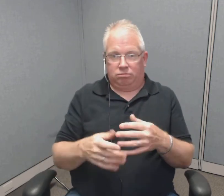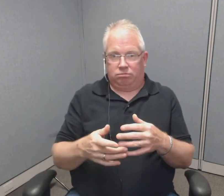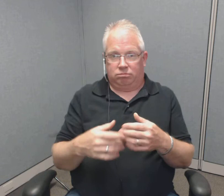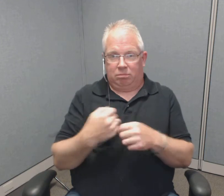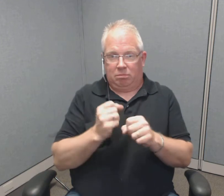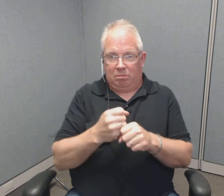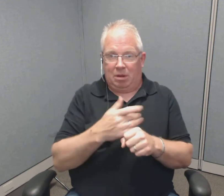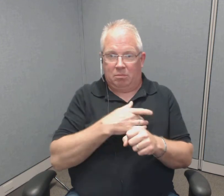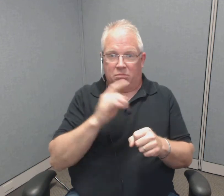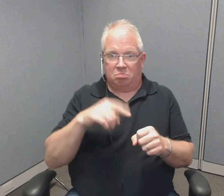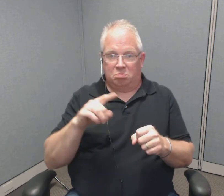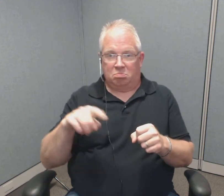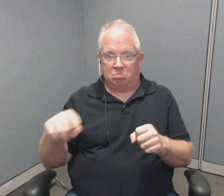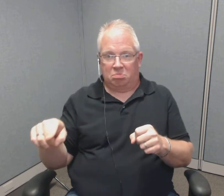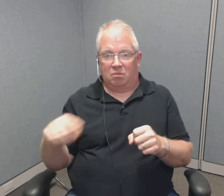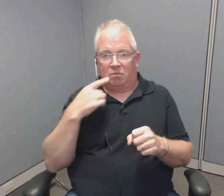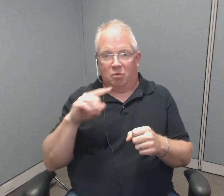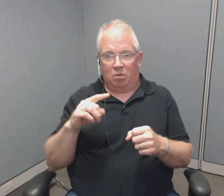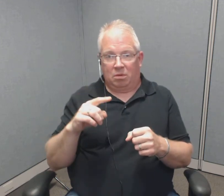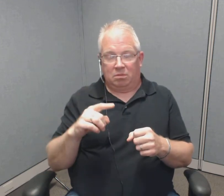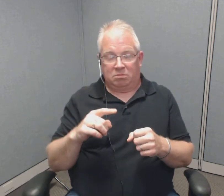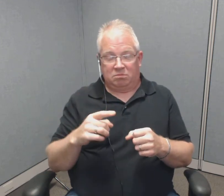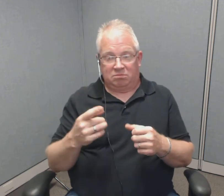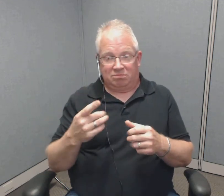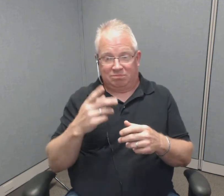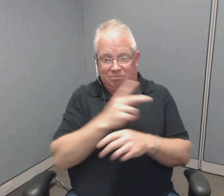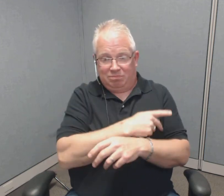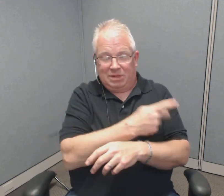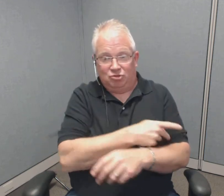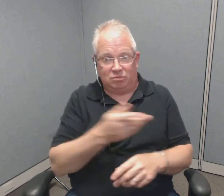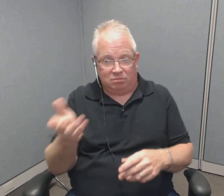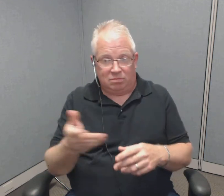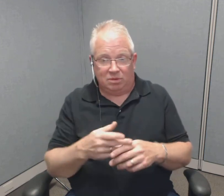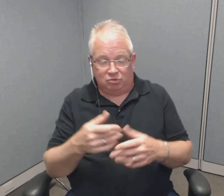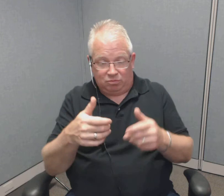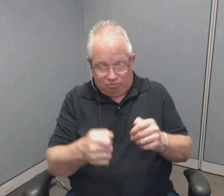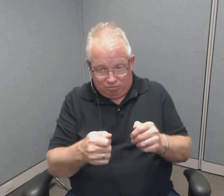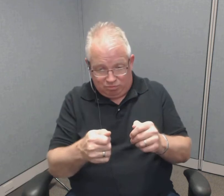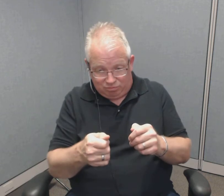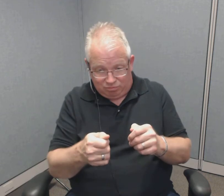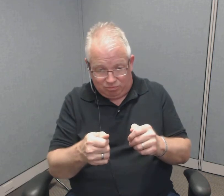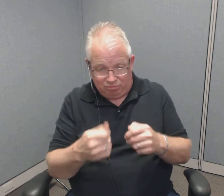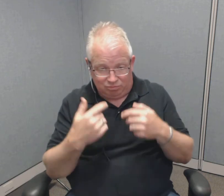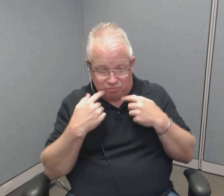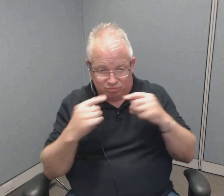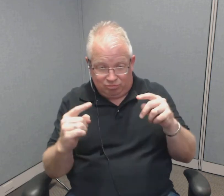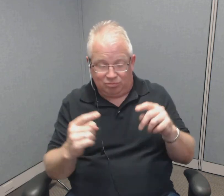produces a cardiogram for a patient. So you just put your fingers on that. There you go. And second, you go in